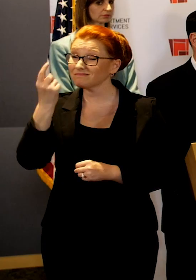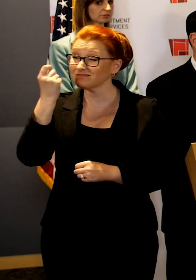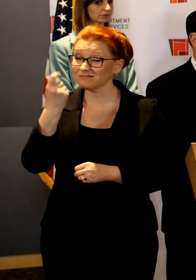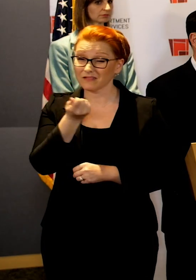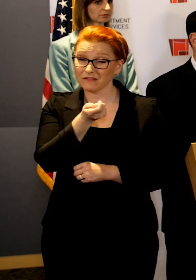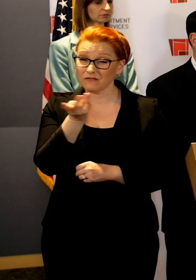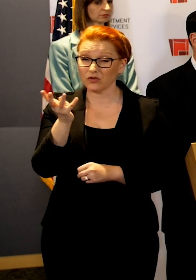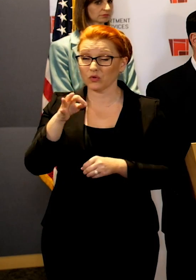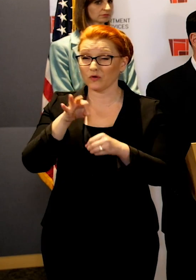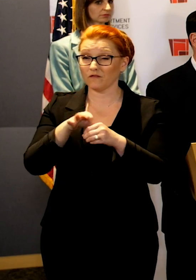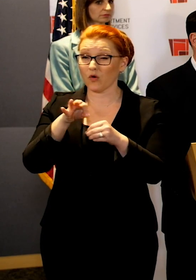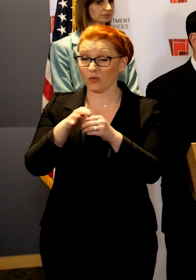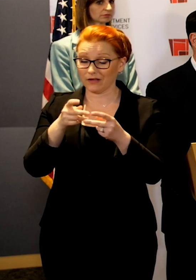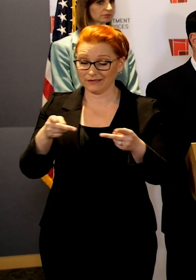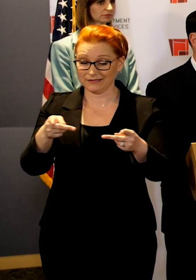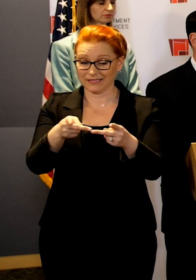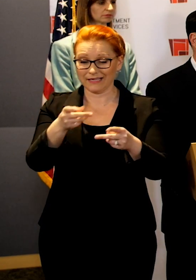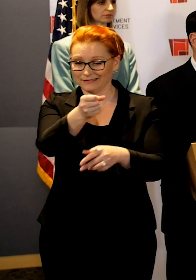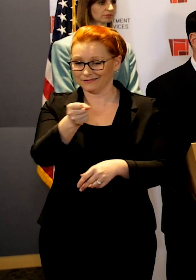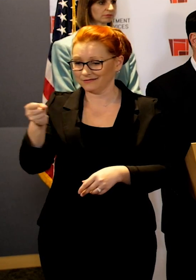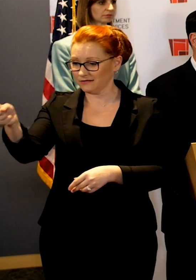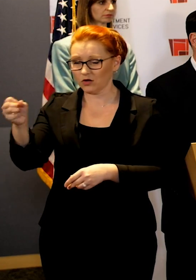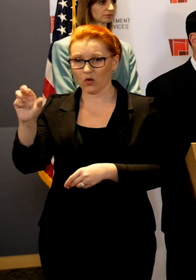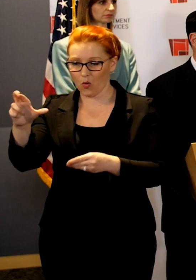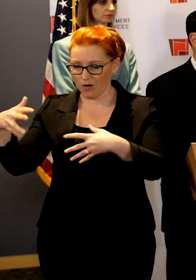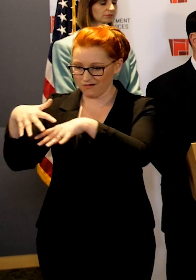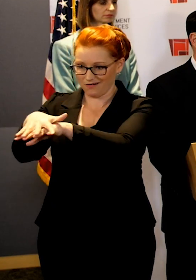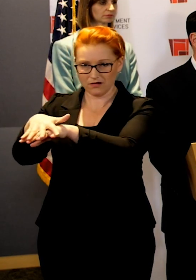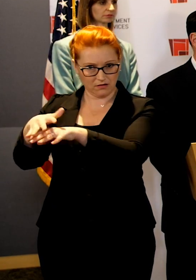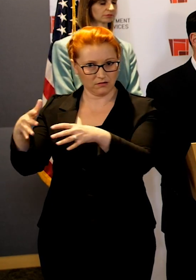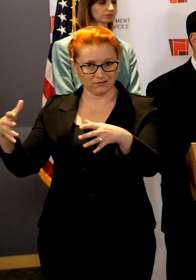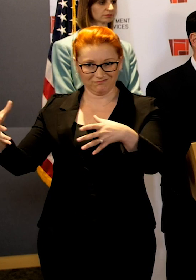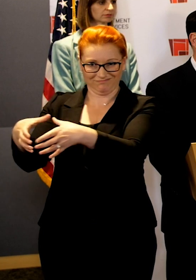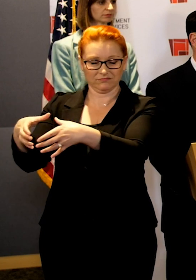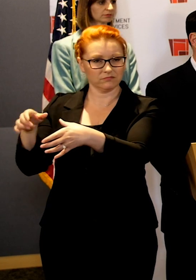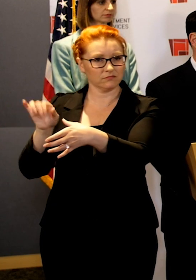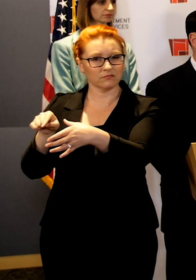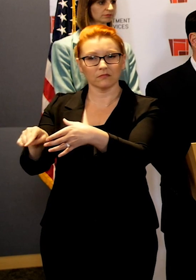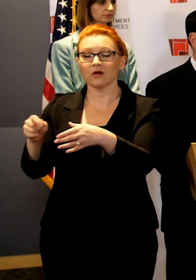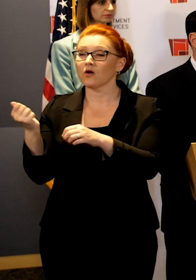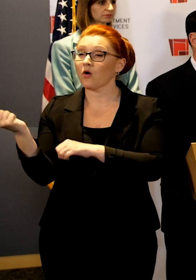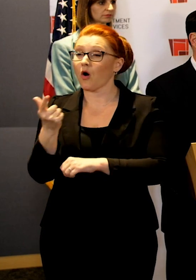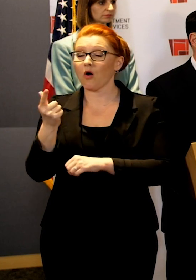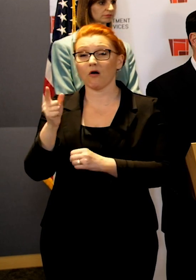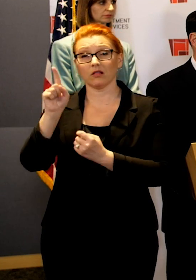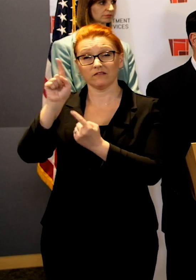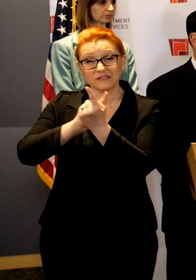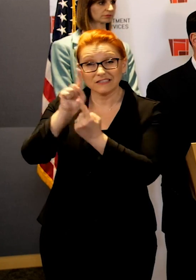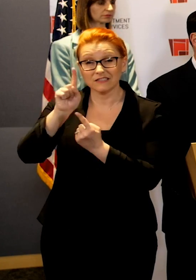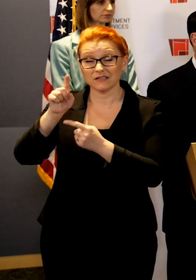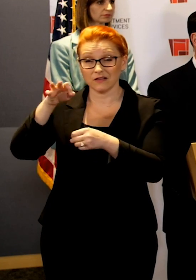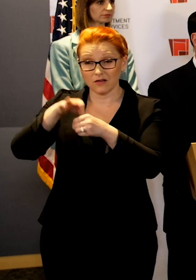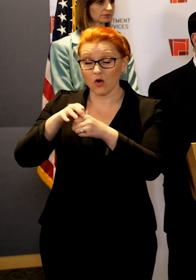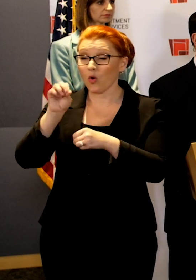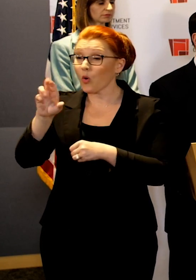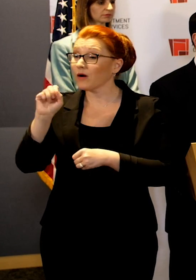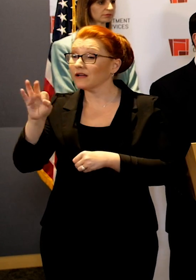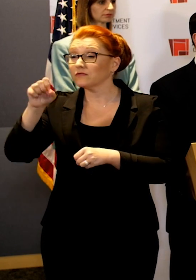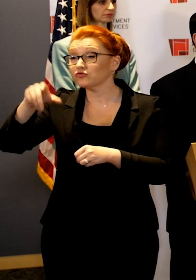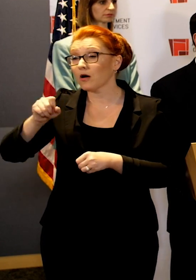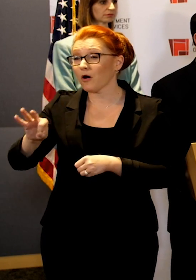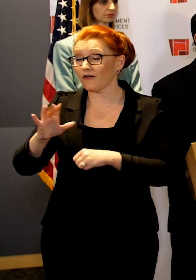in the state have been relocated or consolidated, all in-person voters and those dropping off early ballots